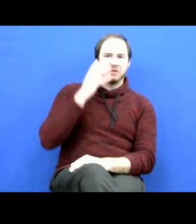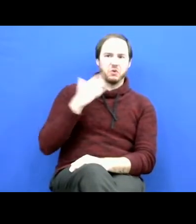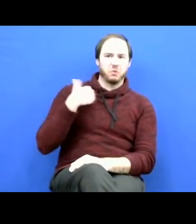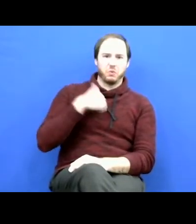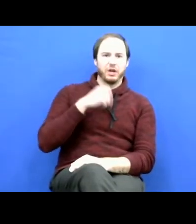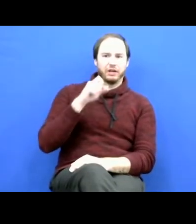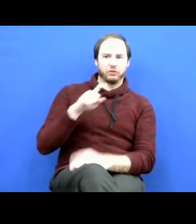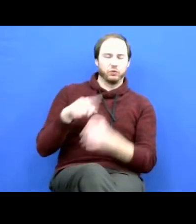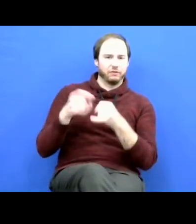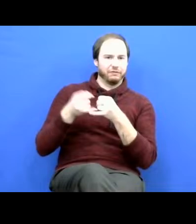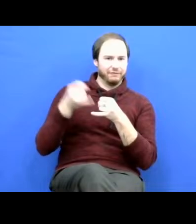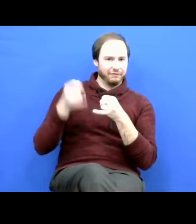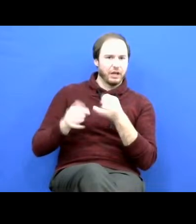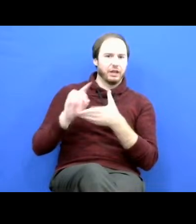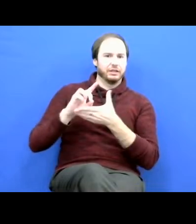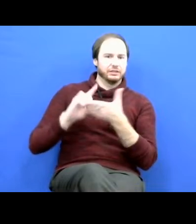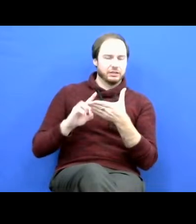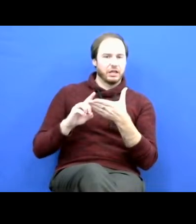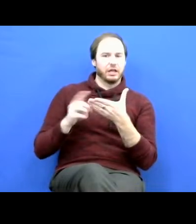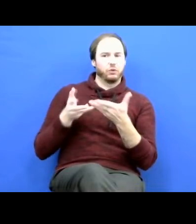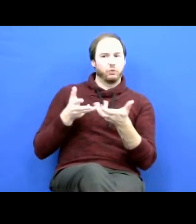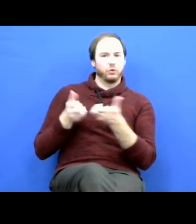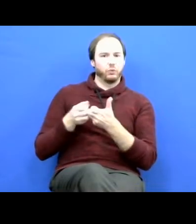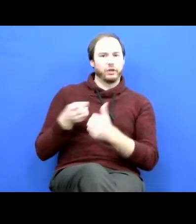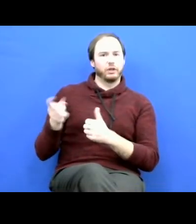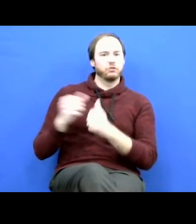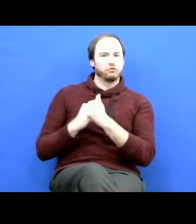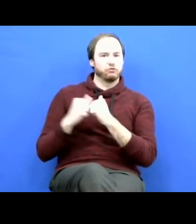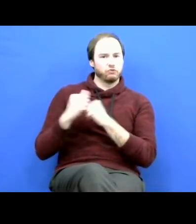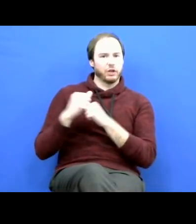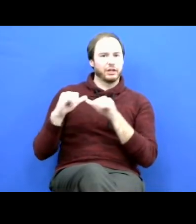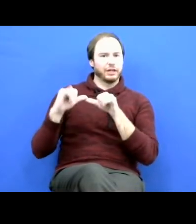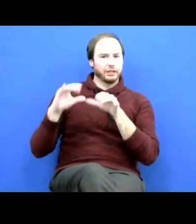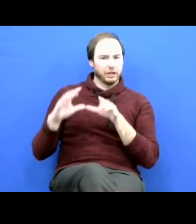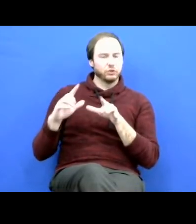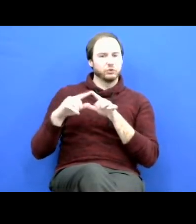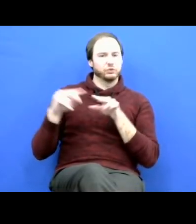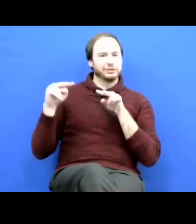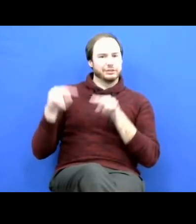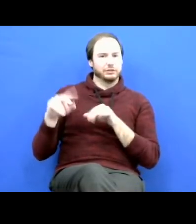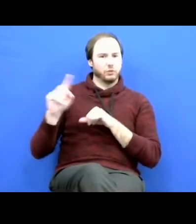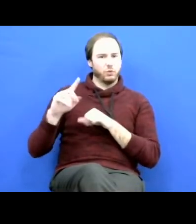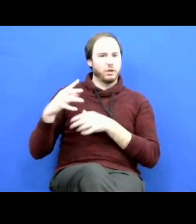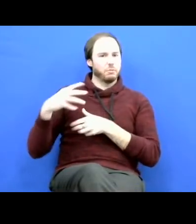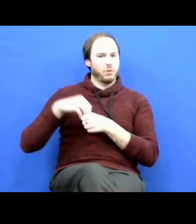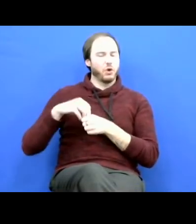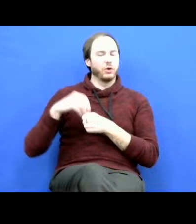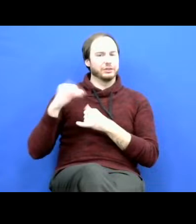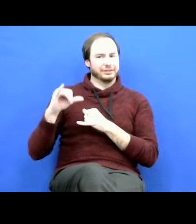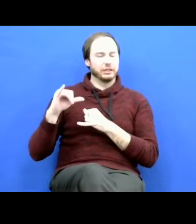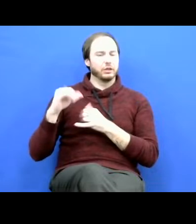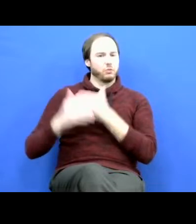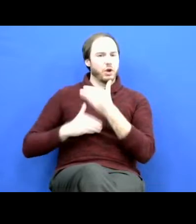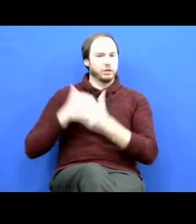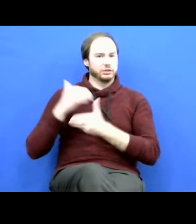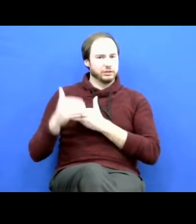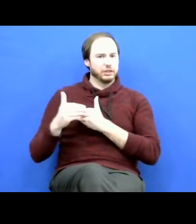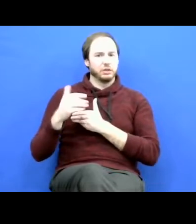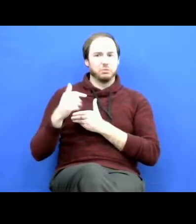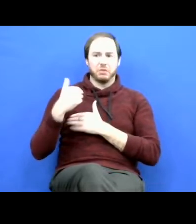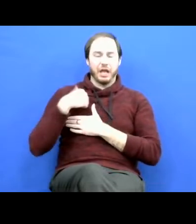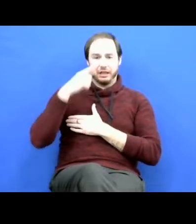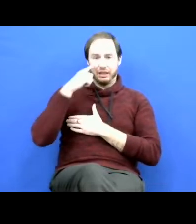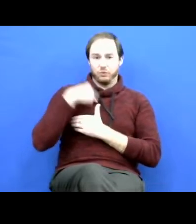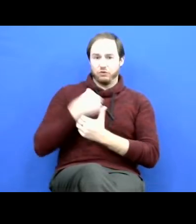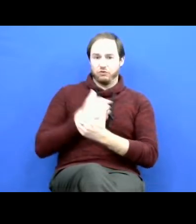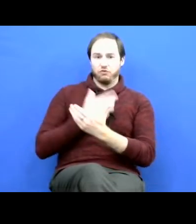have to finalize designs and then work with structural engineers to finalize that and as part of our stormwater Mhm. plan as well. But I think when we